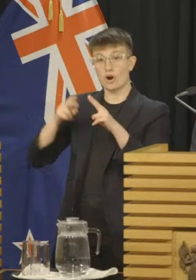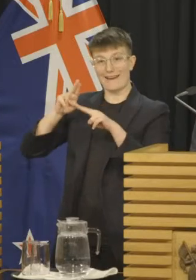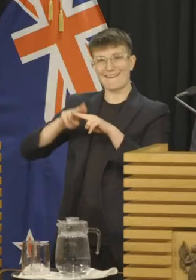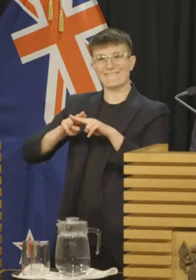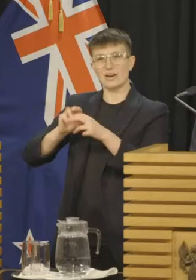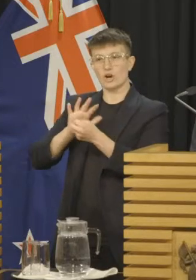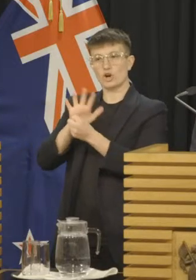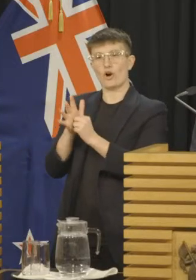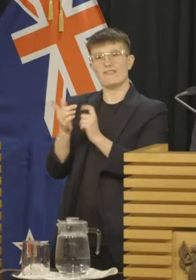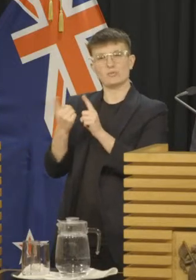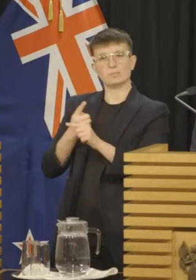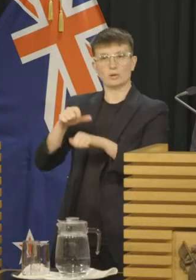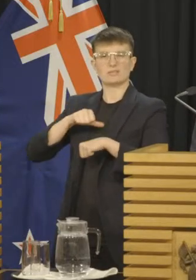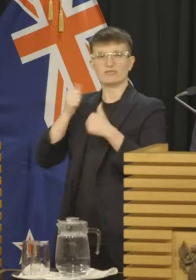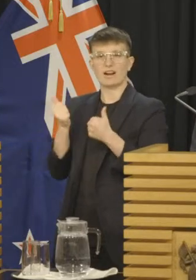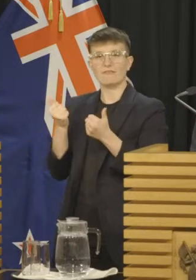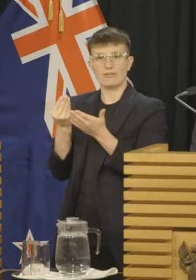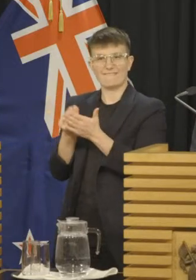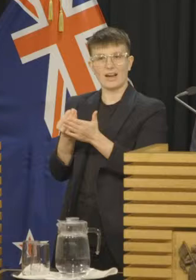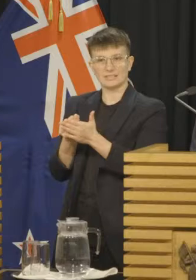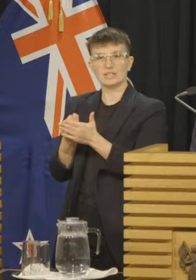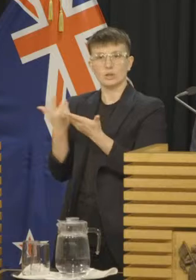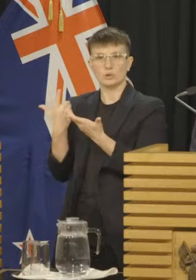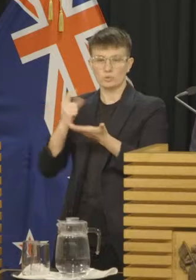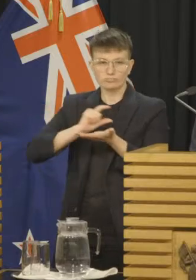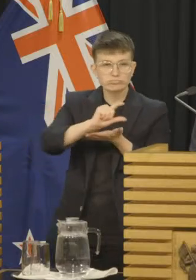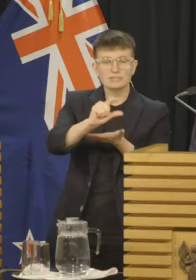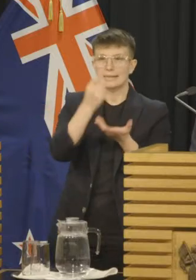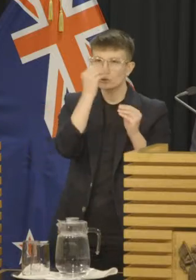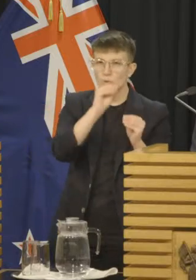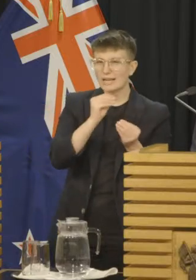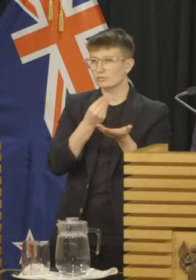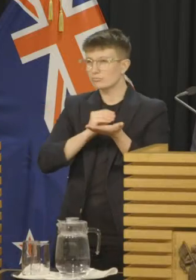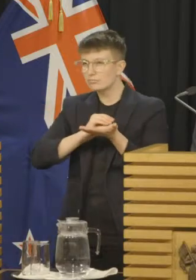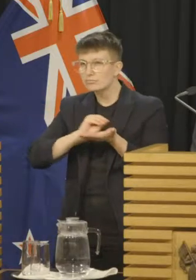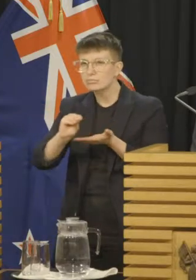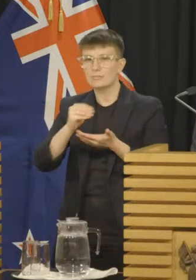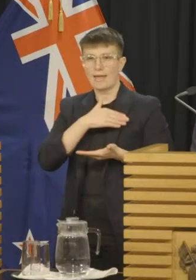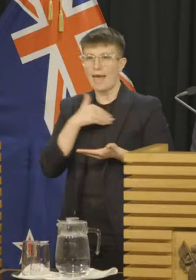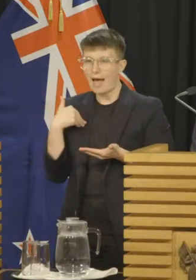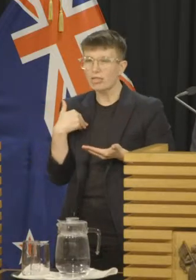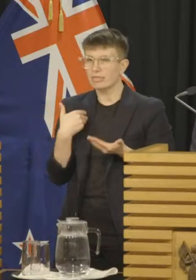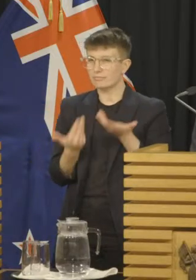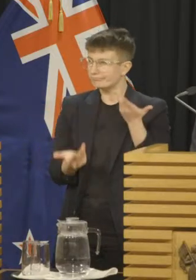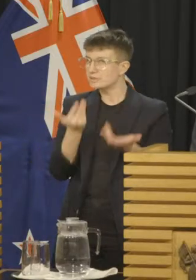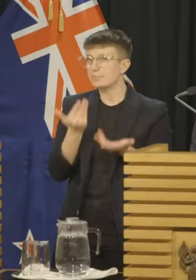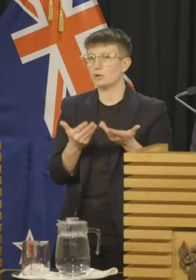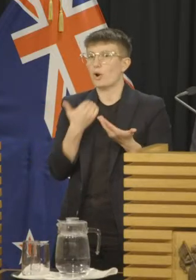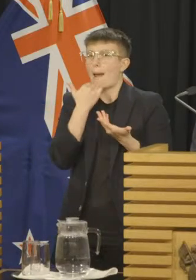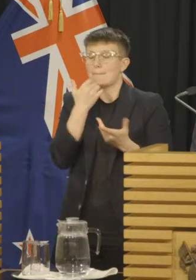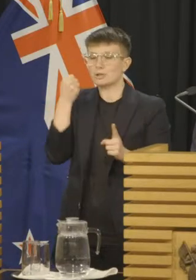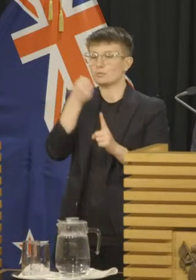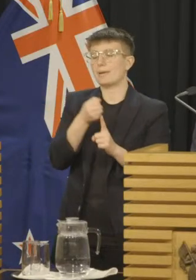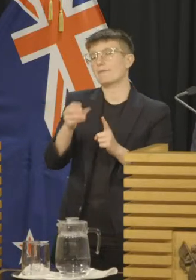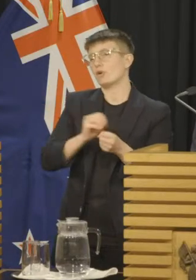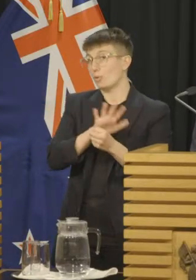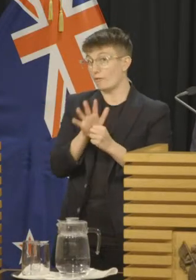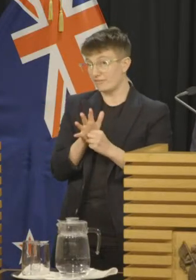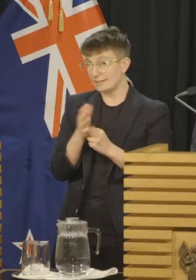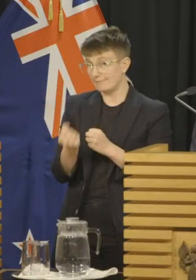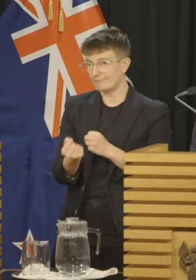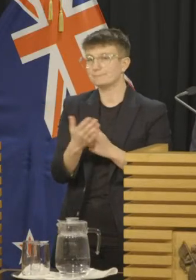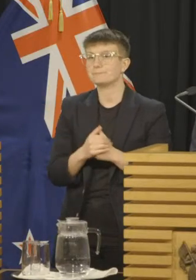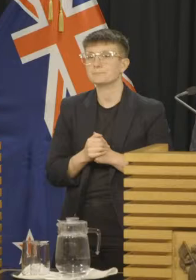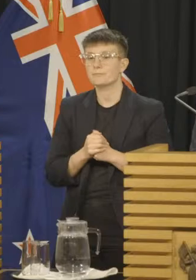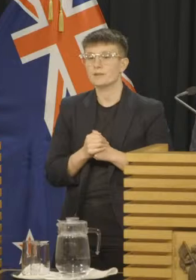services such as health and education where they were impacted from COVID. New Zealand's international education sector has